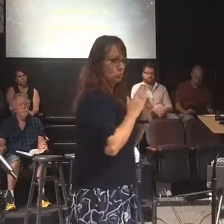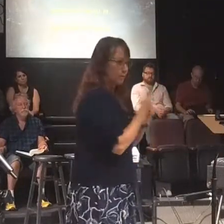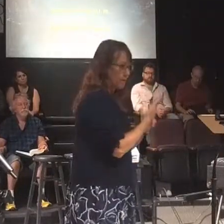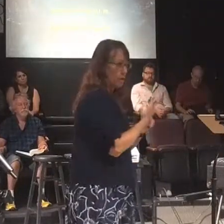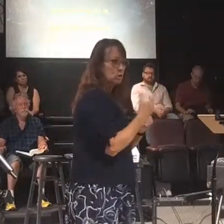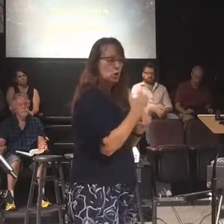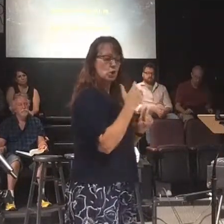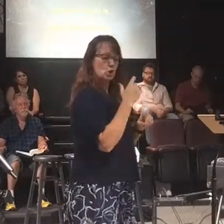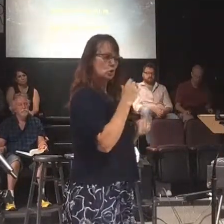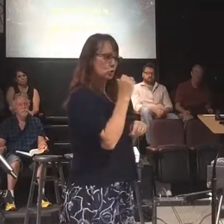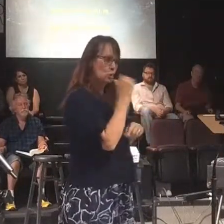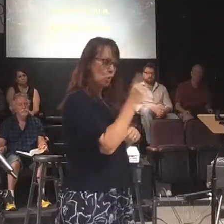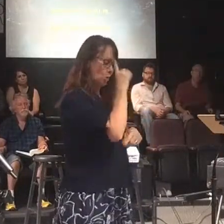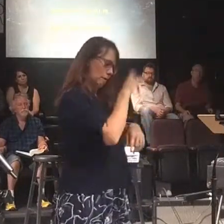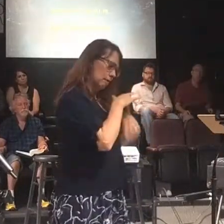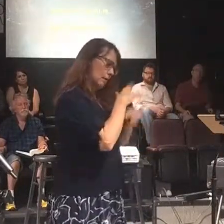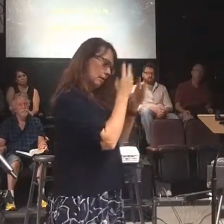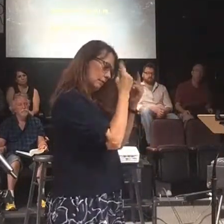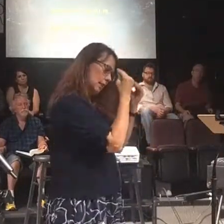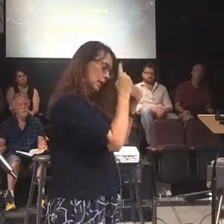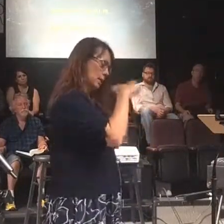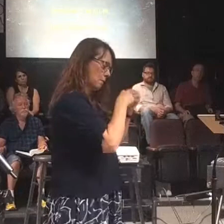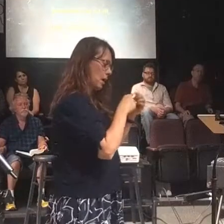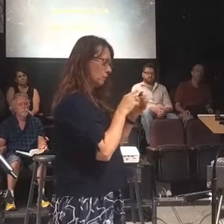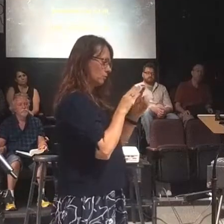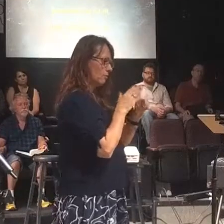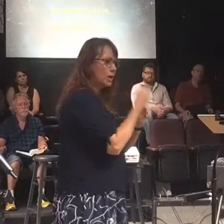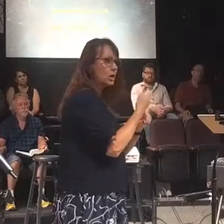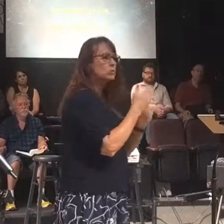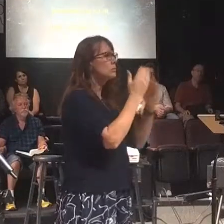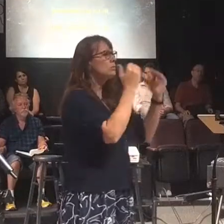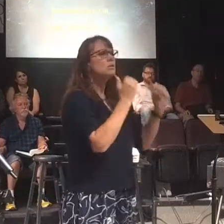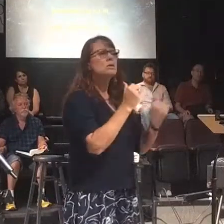affairs. Don't go to porn.